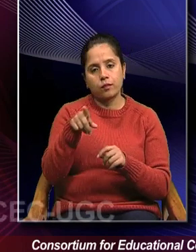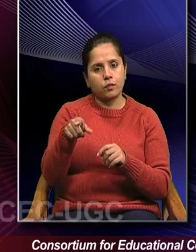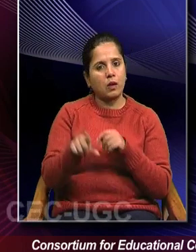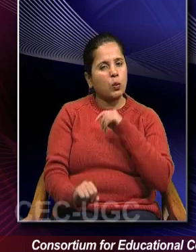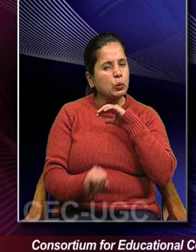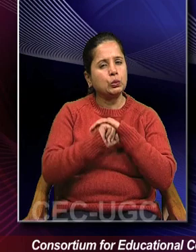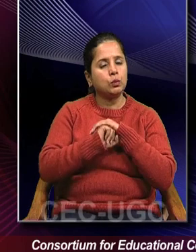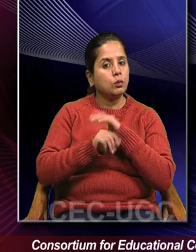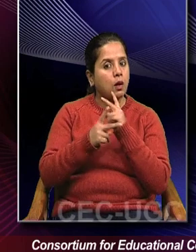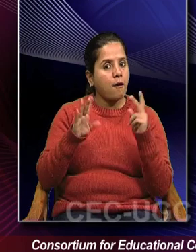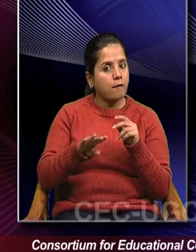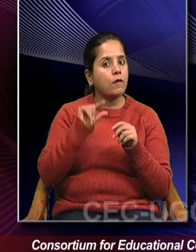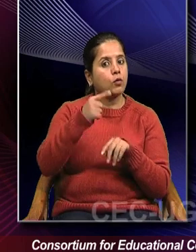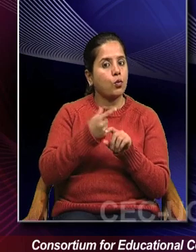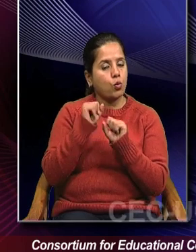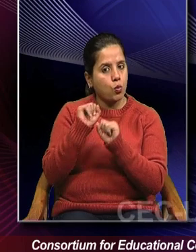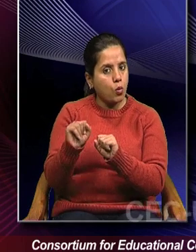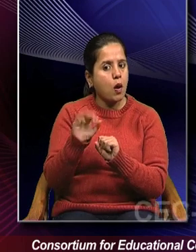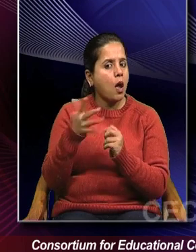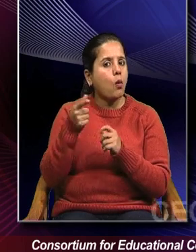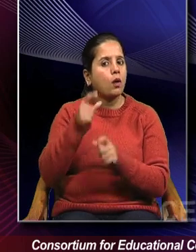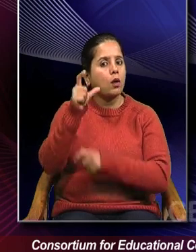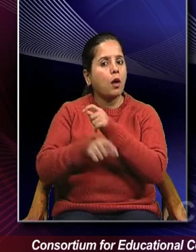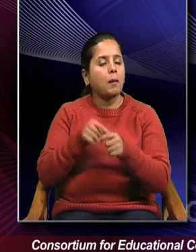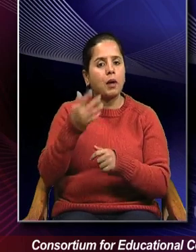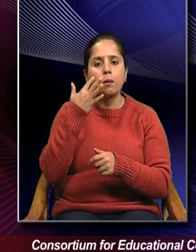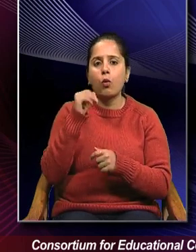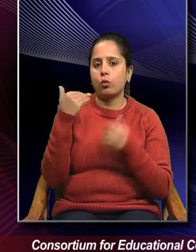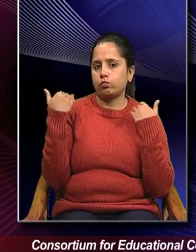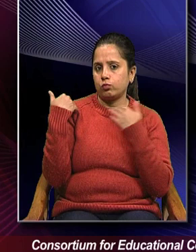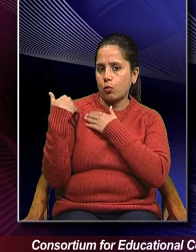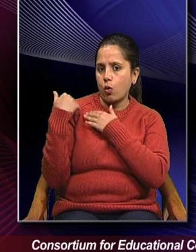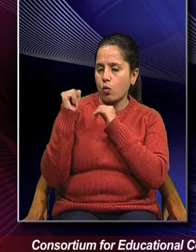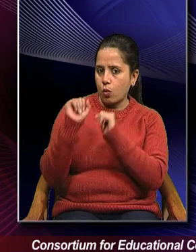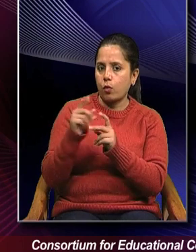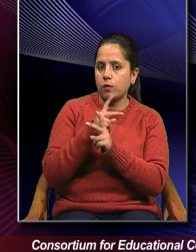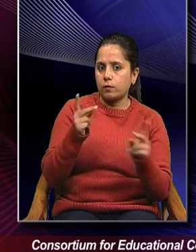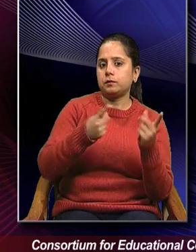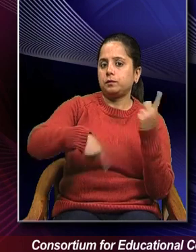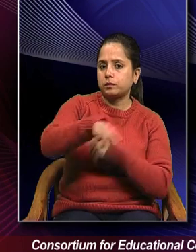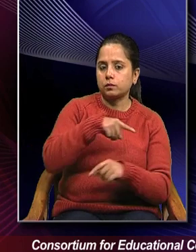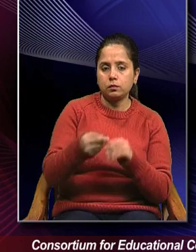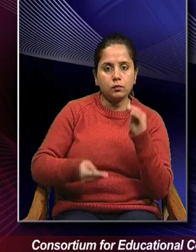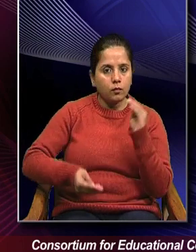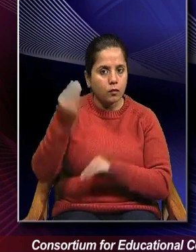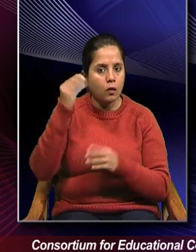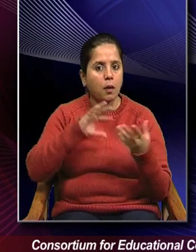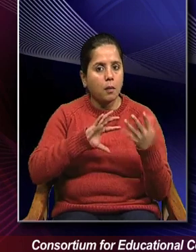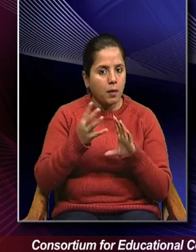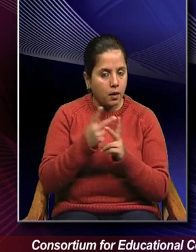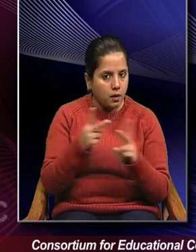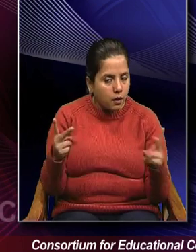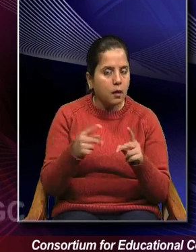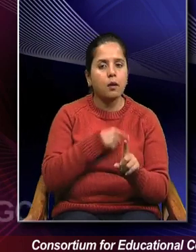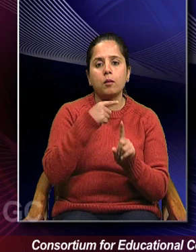peak in Britain, and how these industries were playing an important role in terms of increasing the production